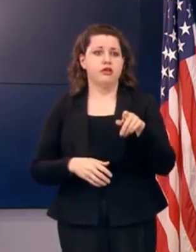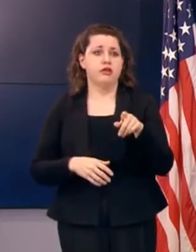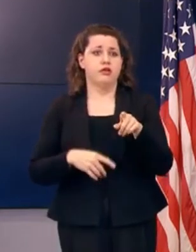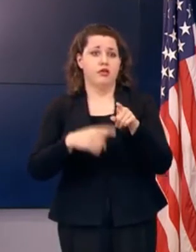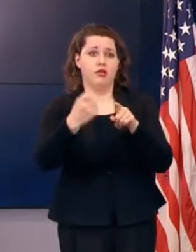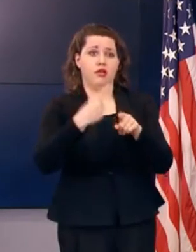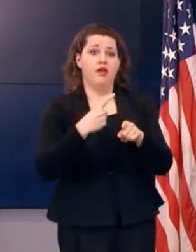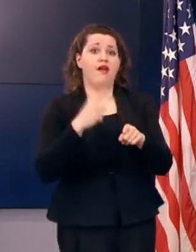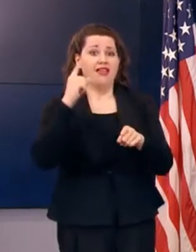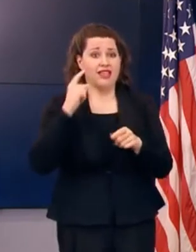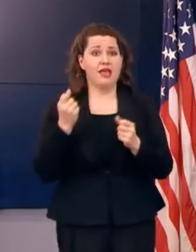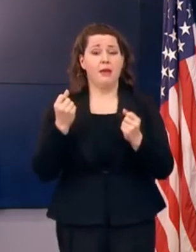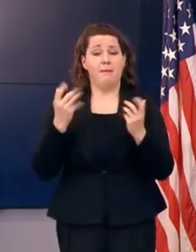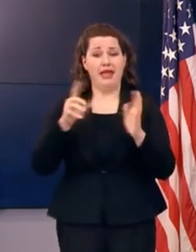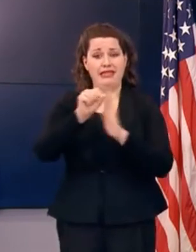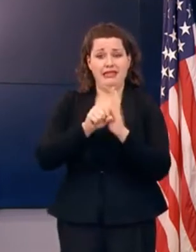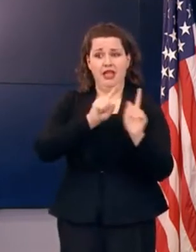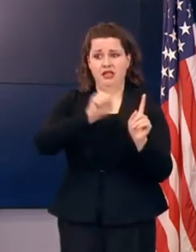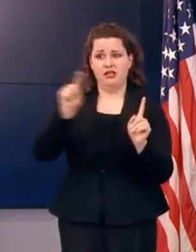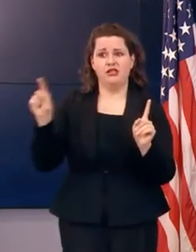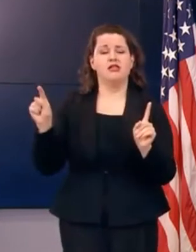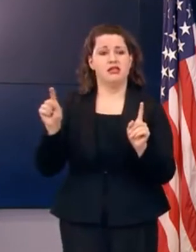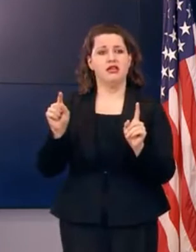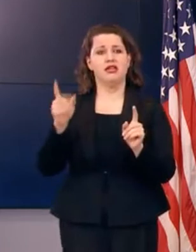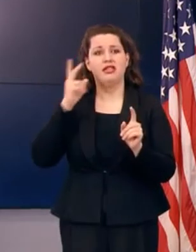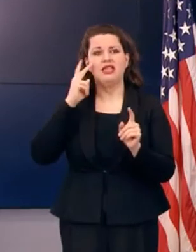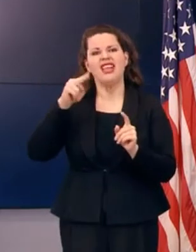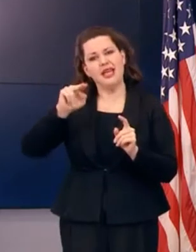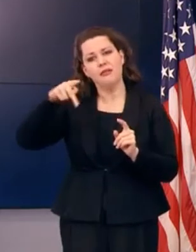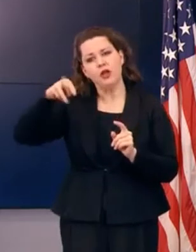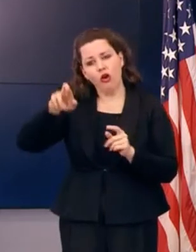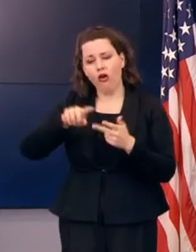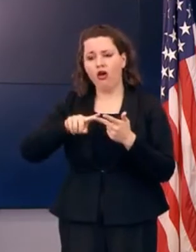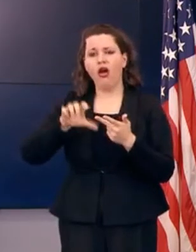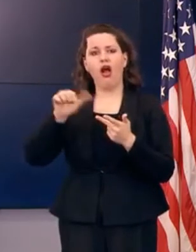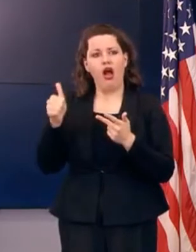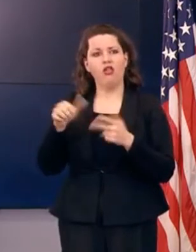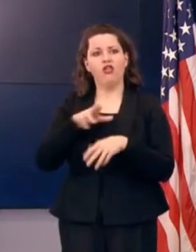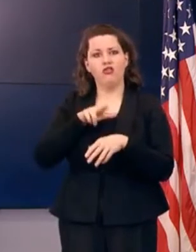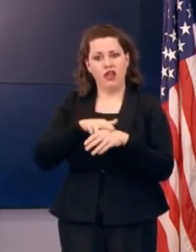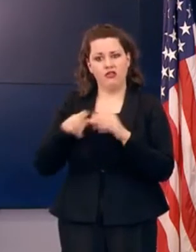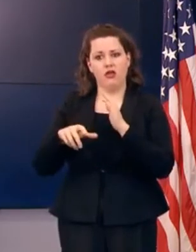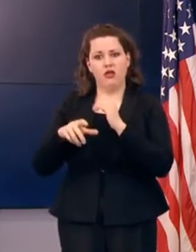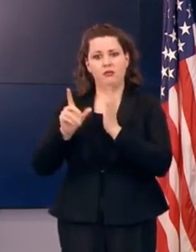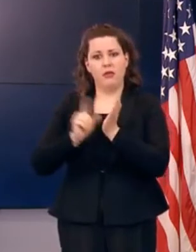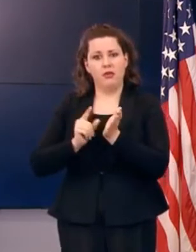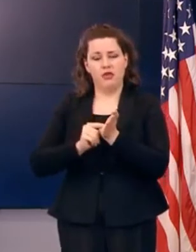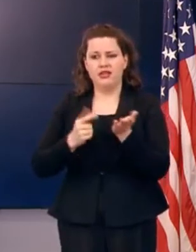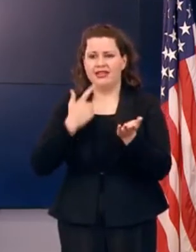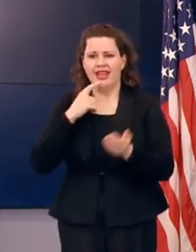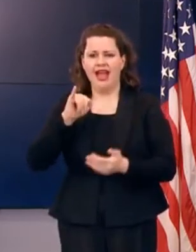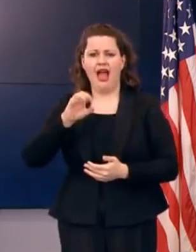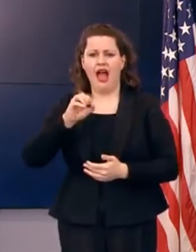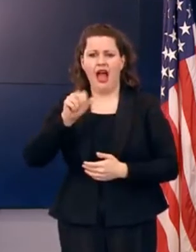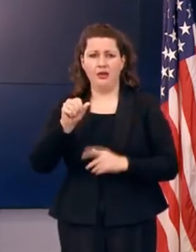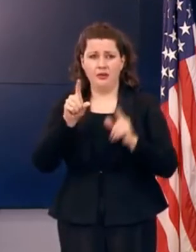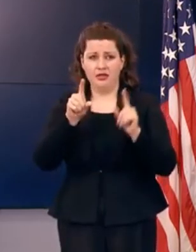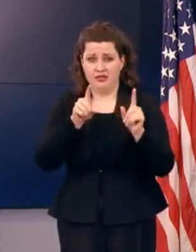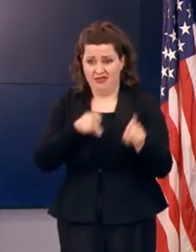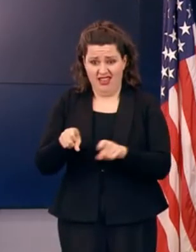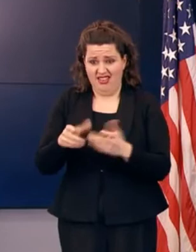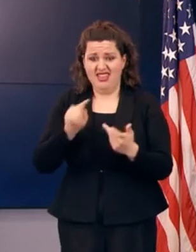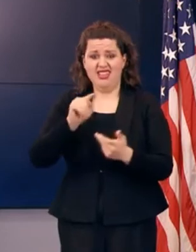of multiple states that we've seen on NPR and some other national publications have shown that Iowa doesn't necessarily stand out in its test capacity. Test